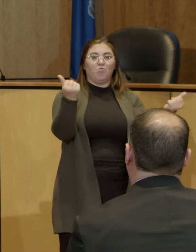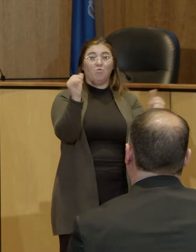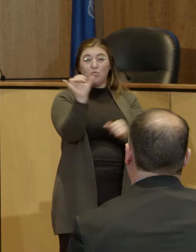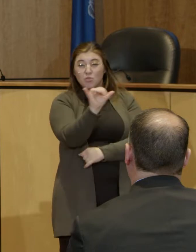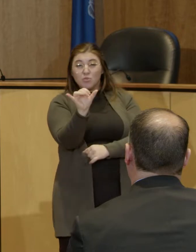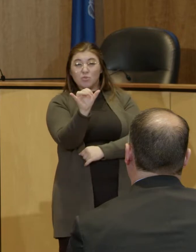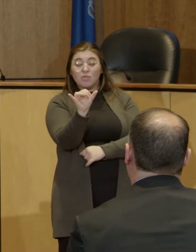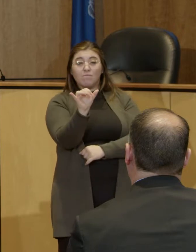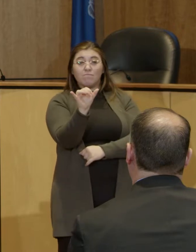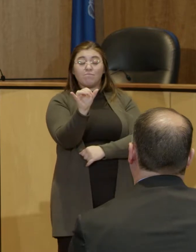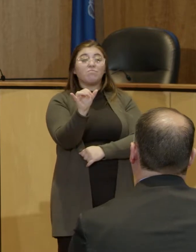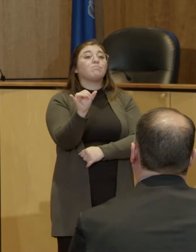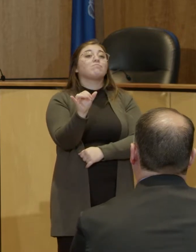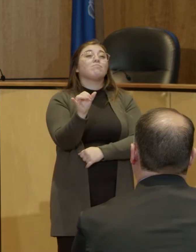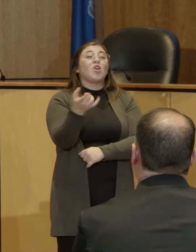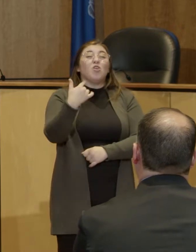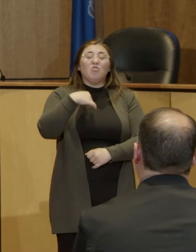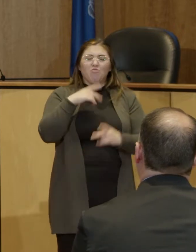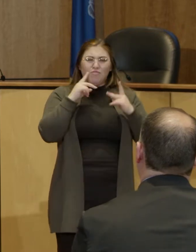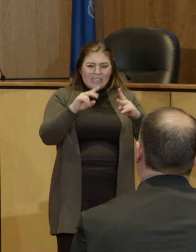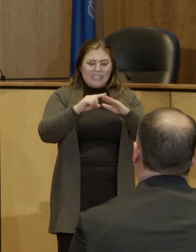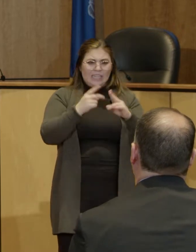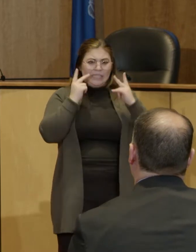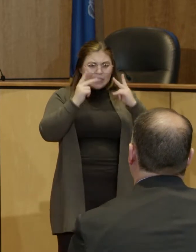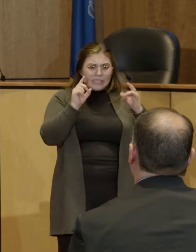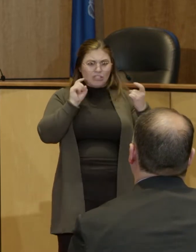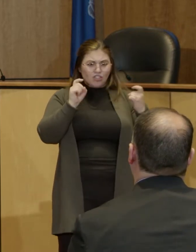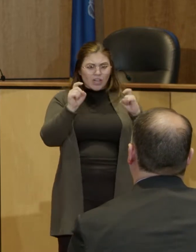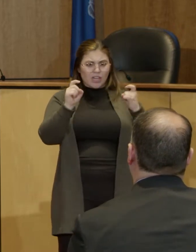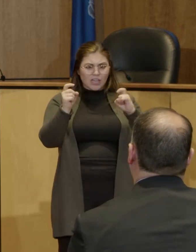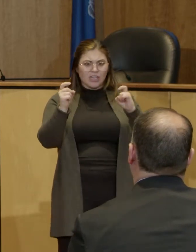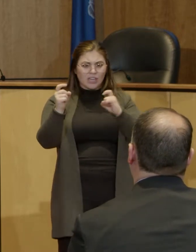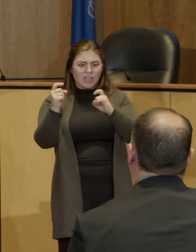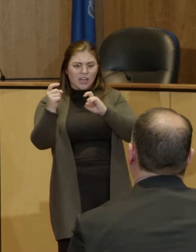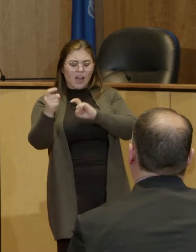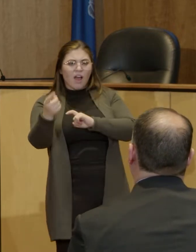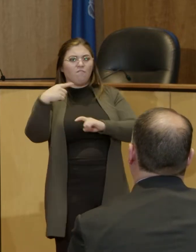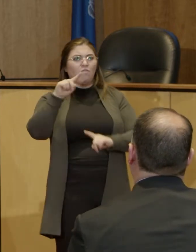So you really start seeing the changes to